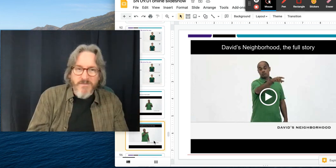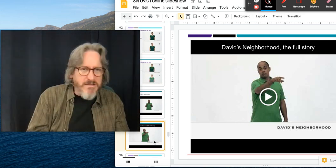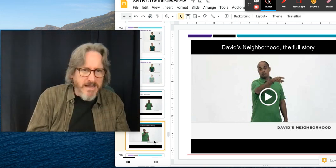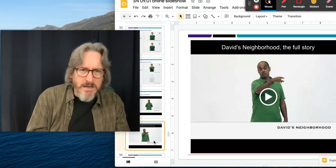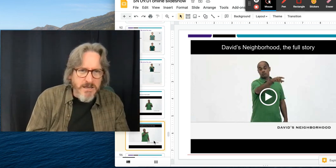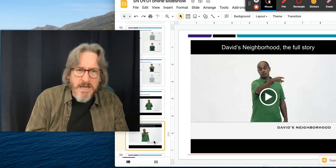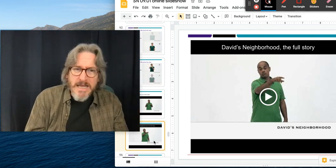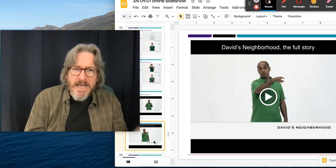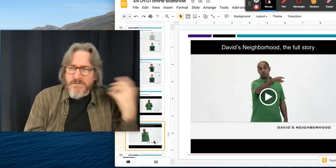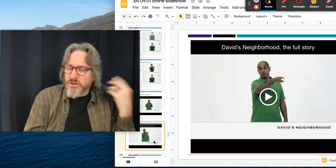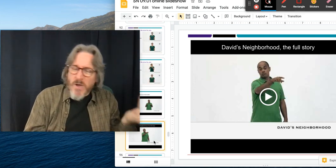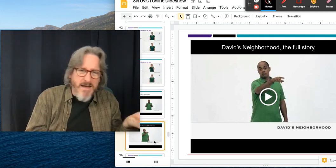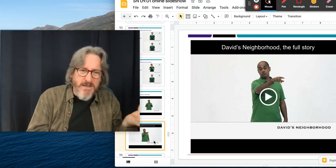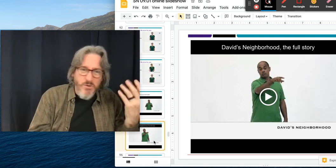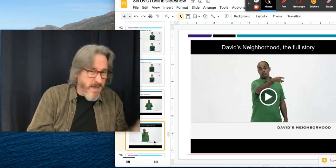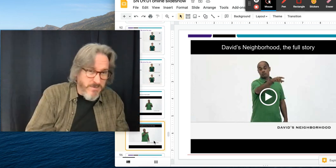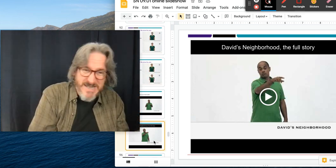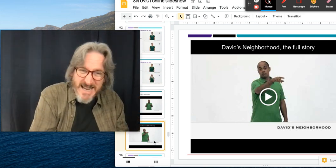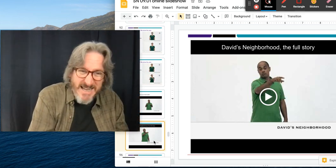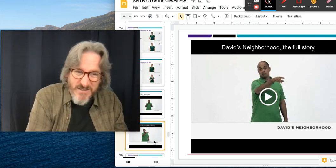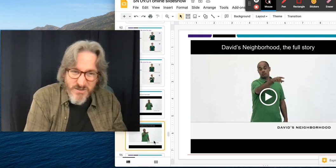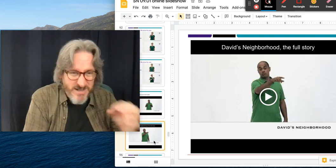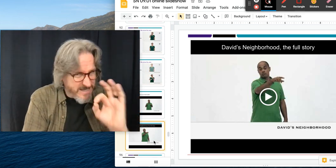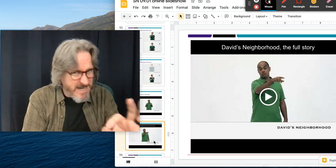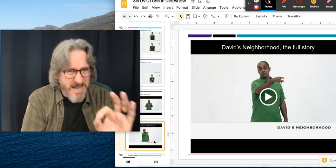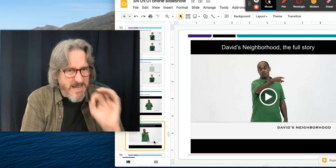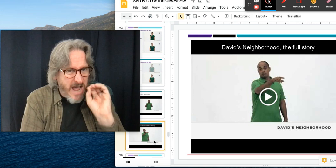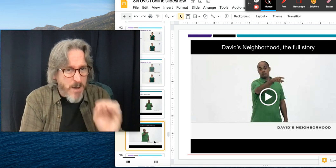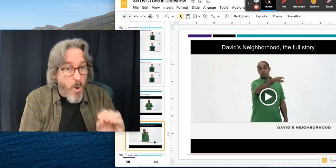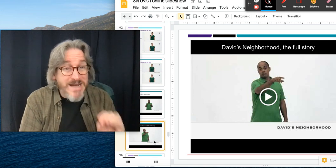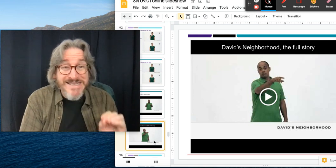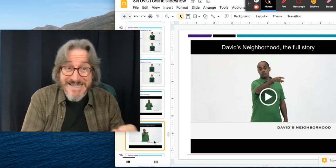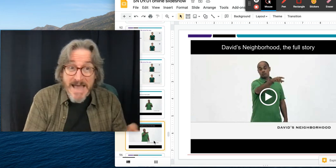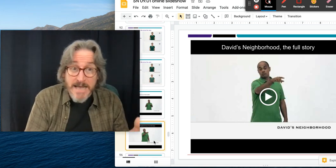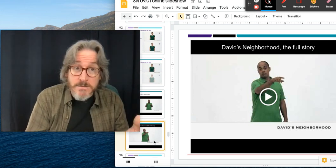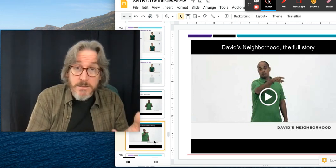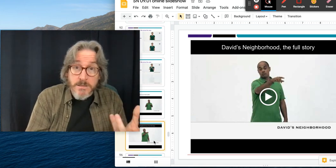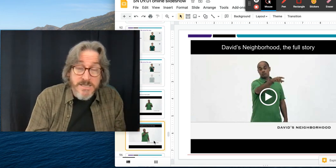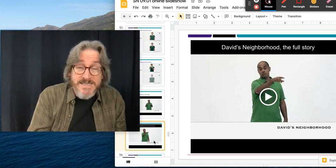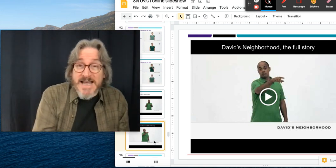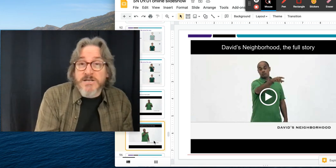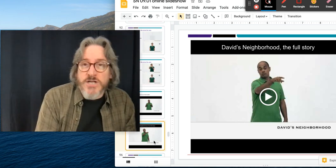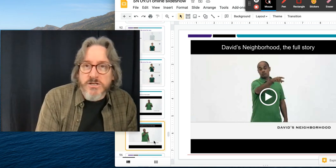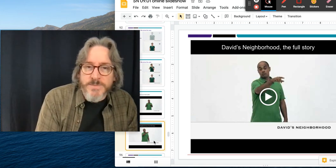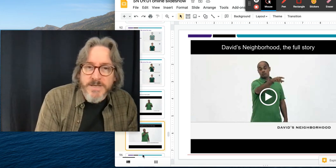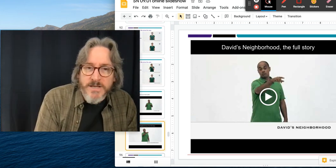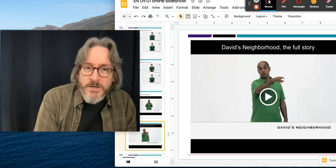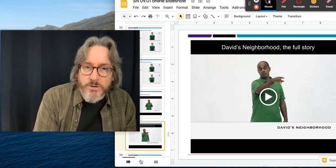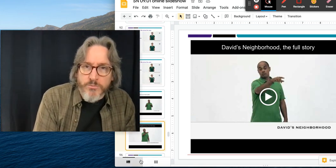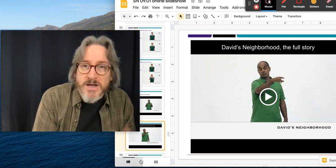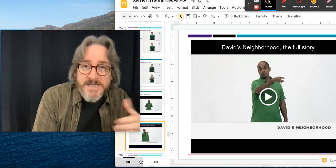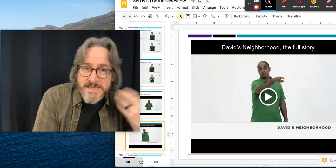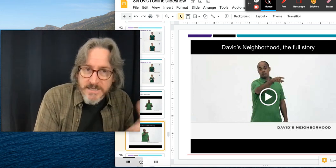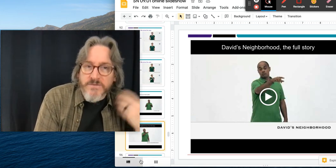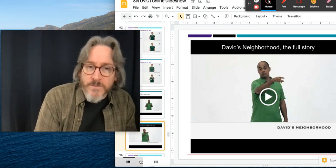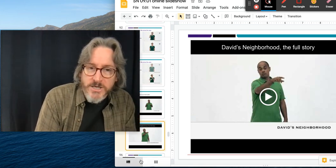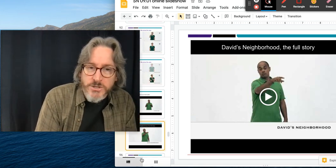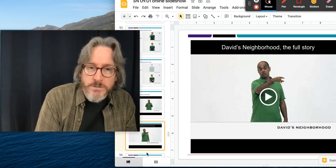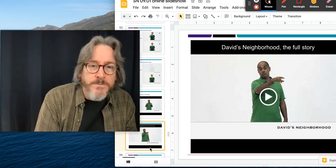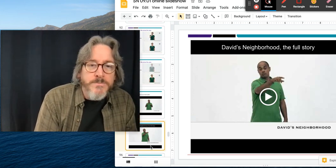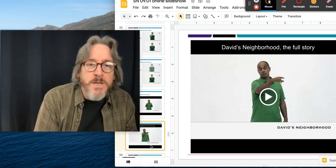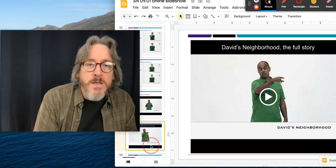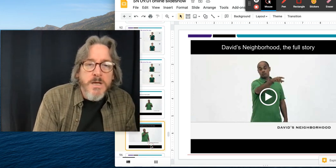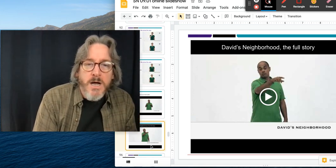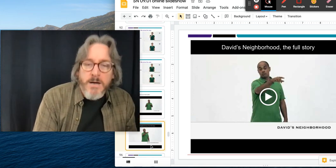So if you have to think, if you make a mistake and have to fix it, I want to see that, because that tells me that you're processing the